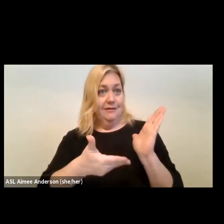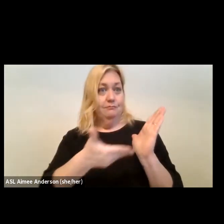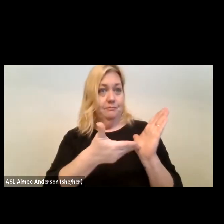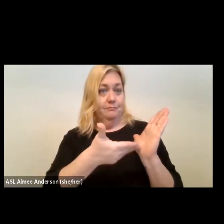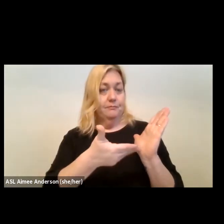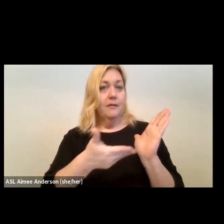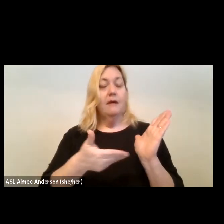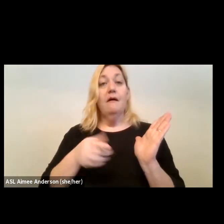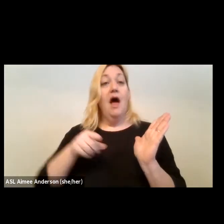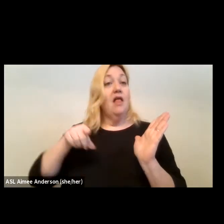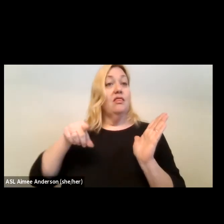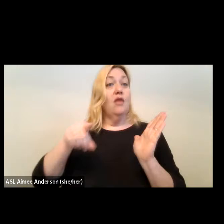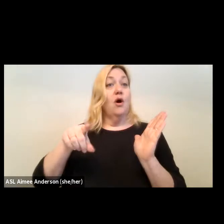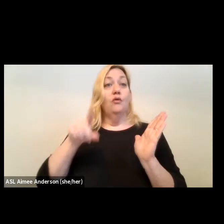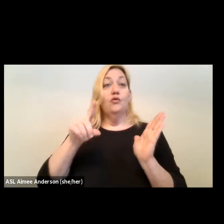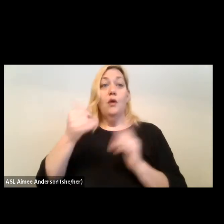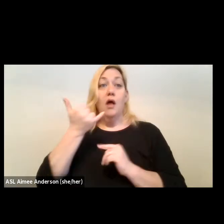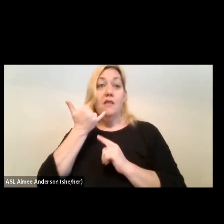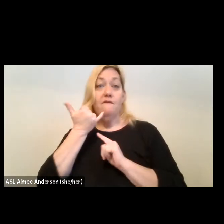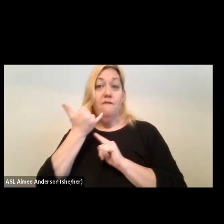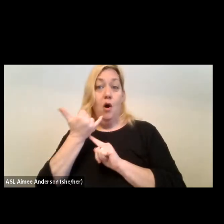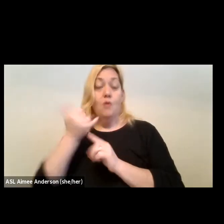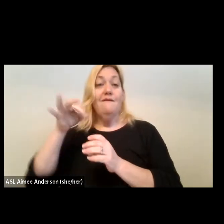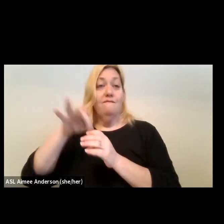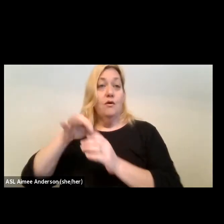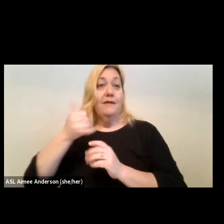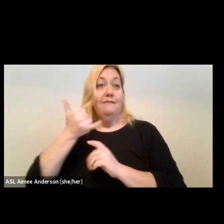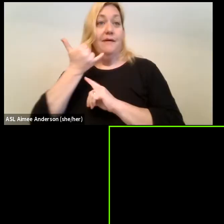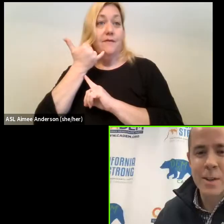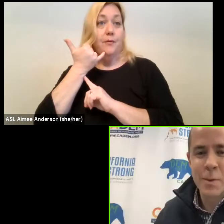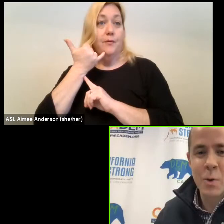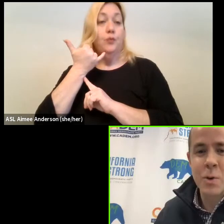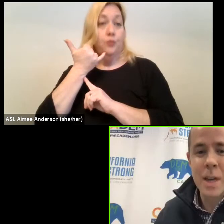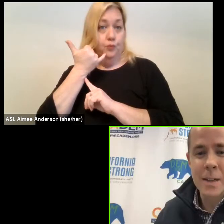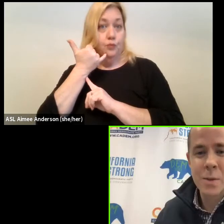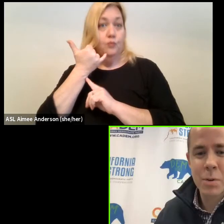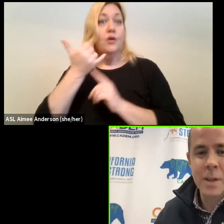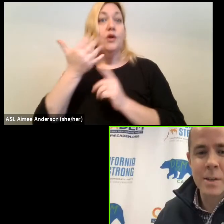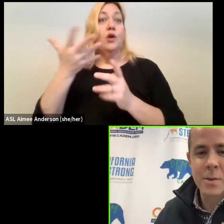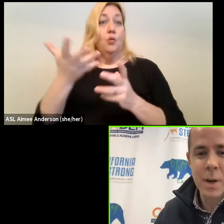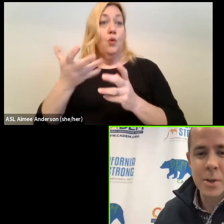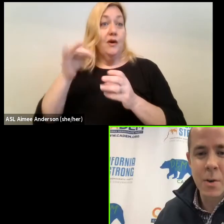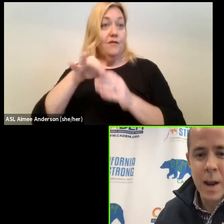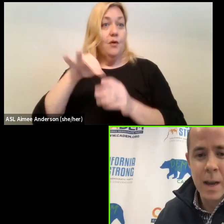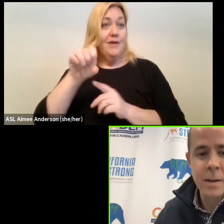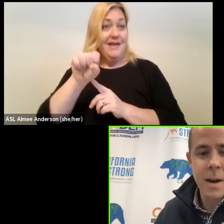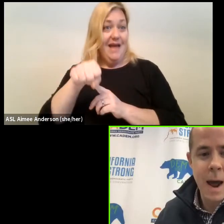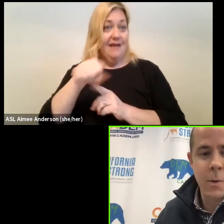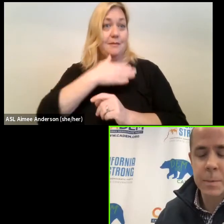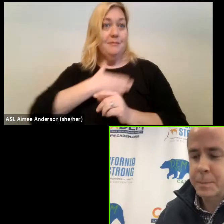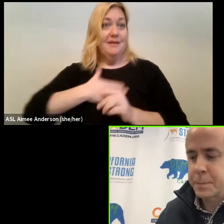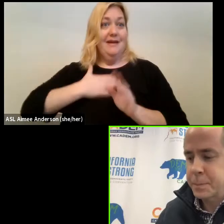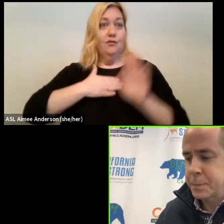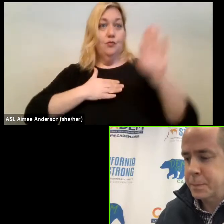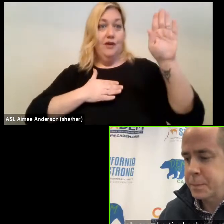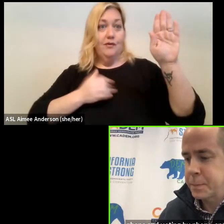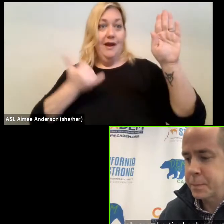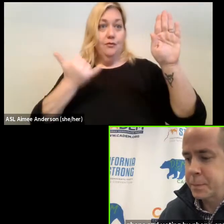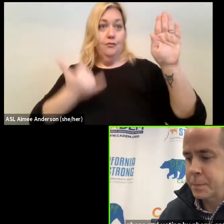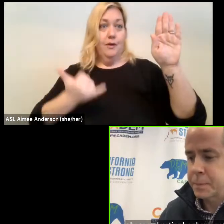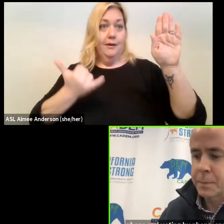For those who are on phone and voting by phone and plan to vote yes, please raise your hand now.